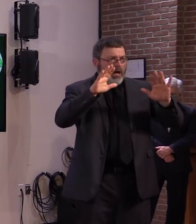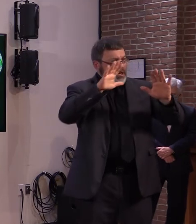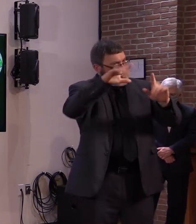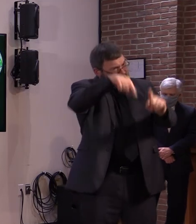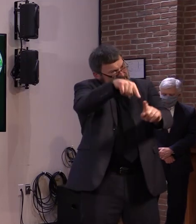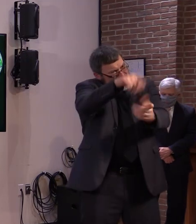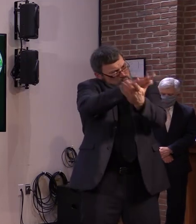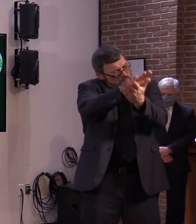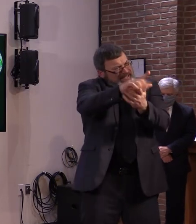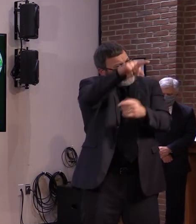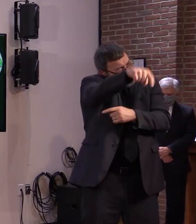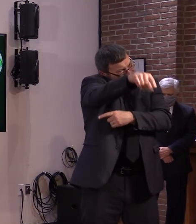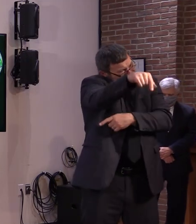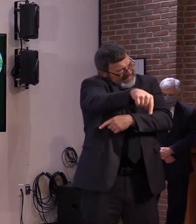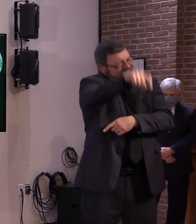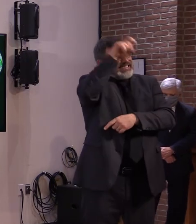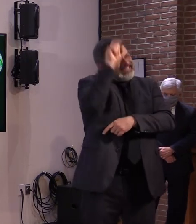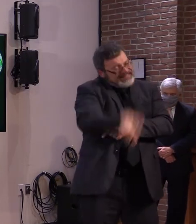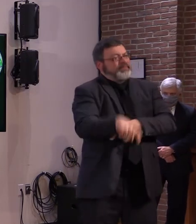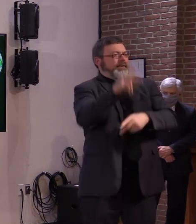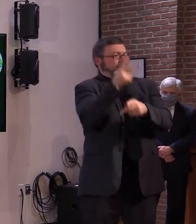can safely do so.